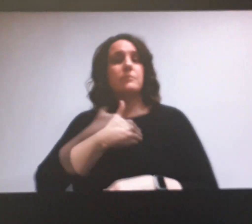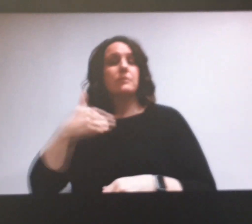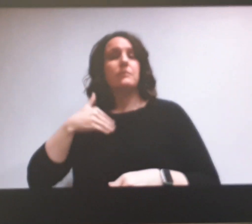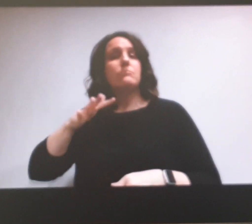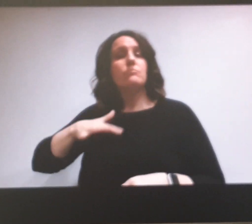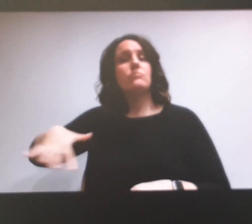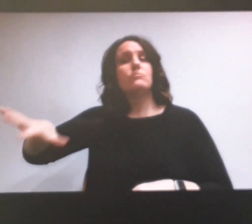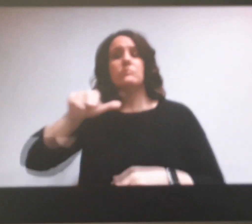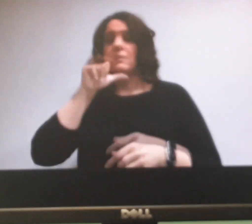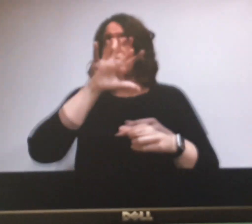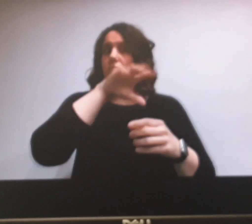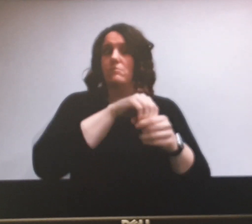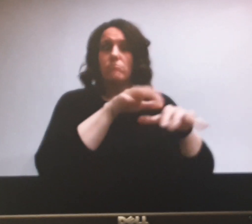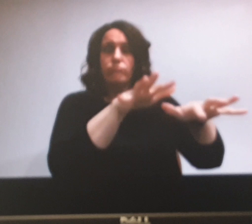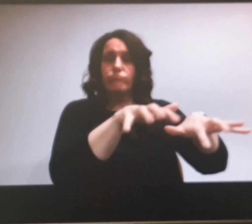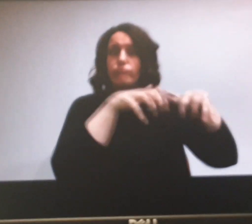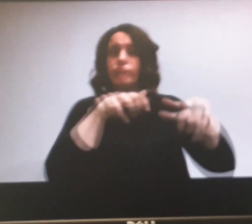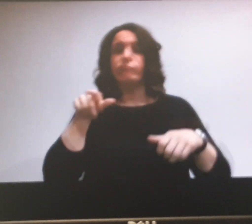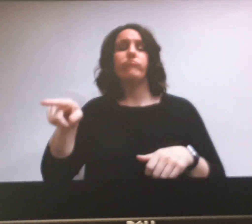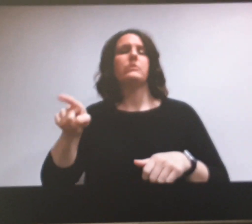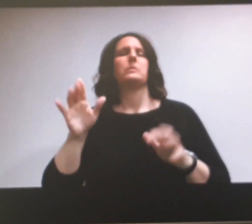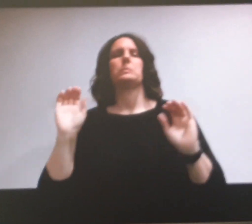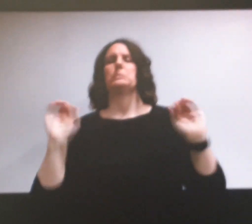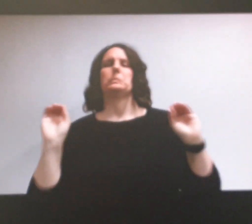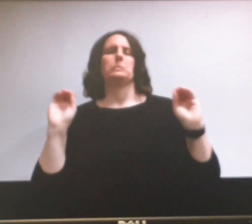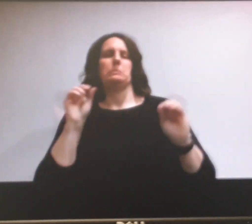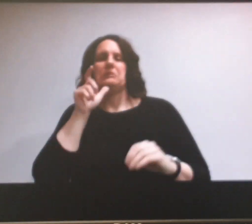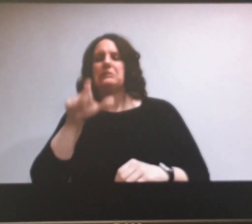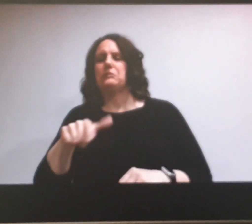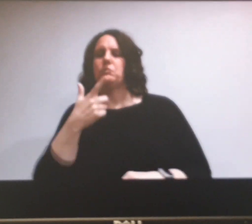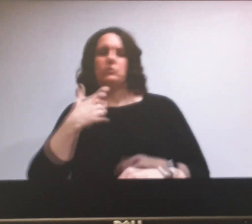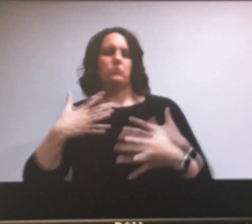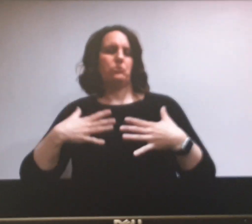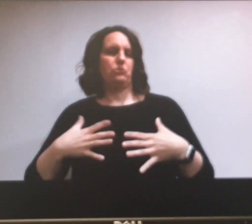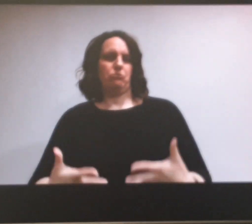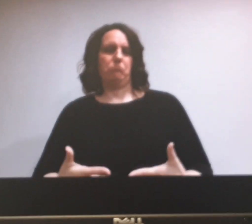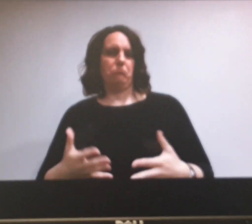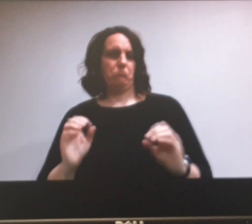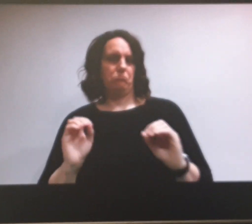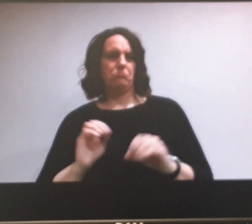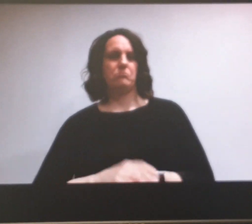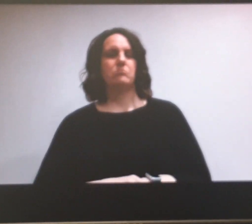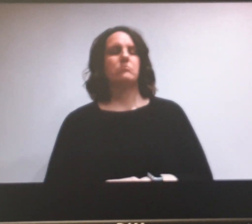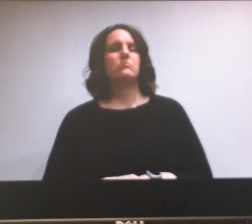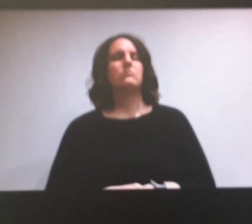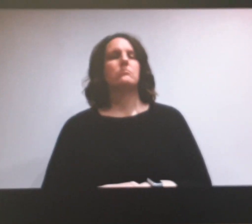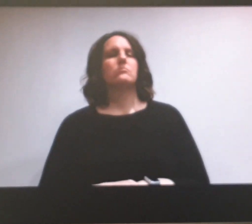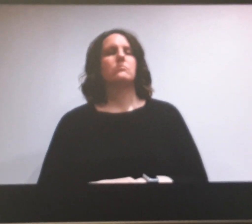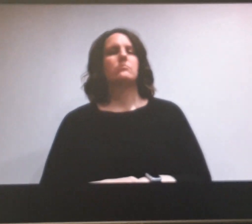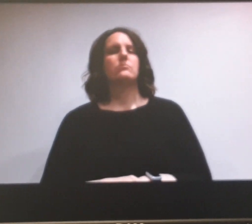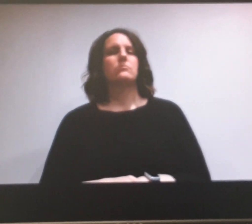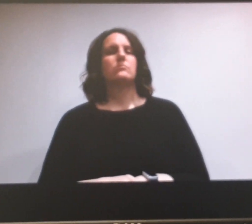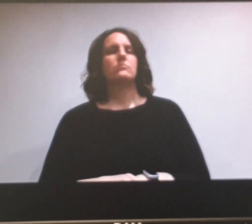resolve the issue, if it requires a larger audience or not,